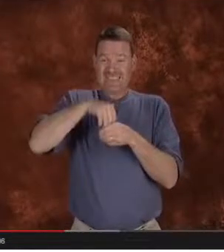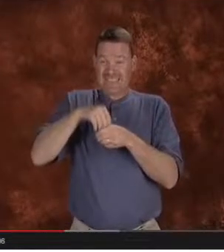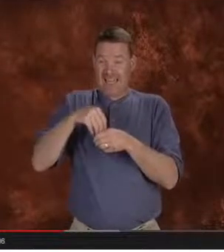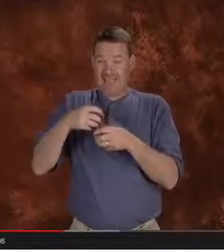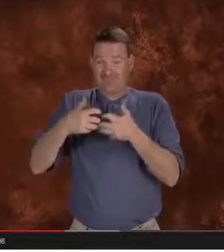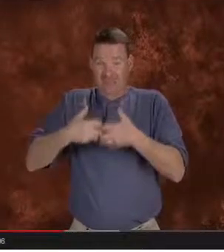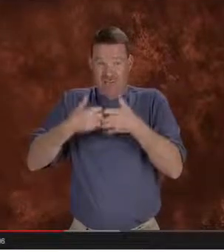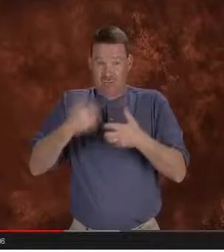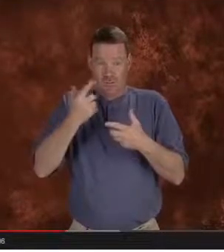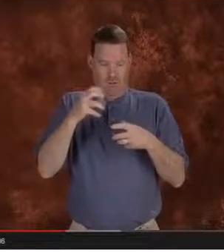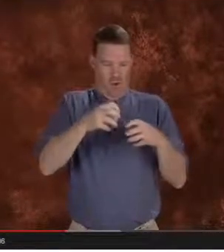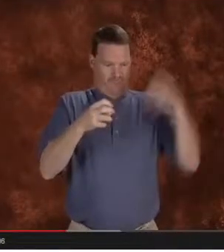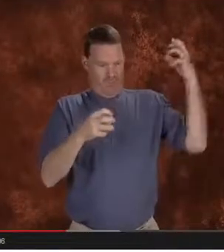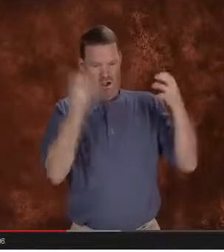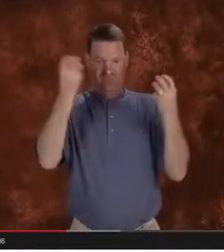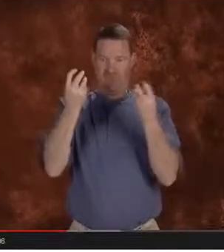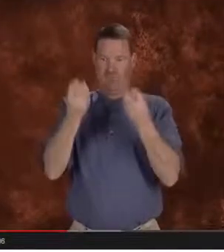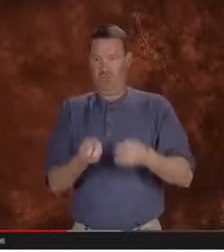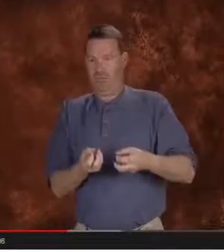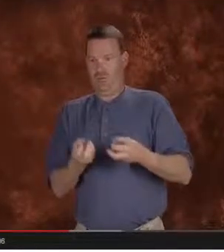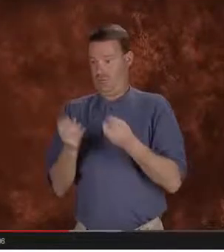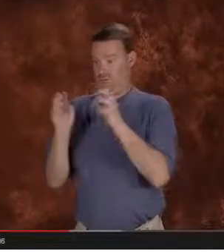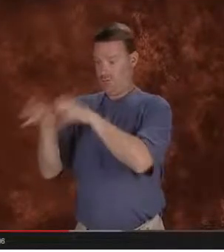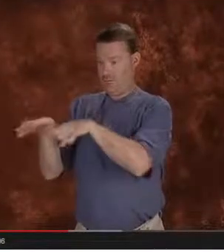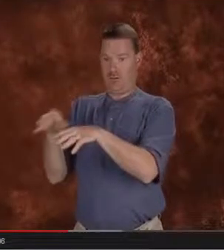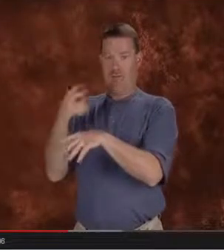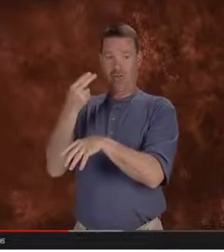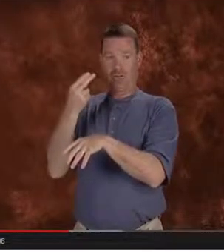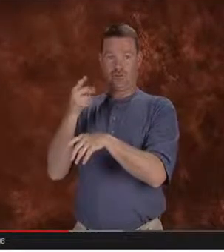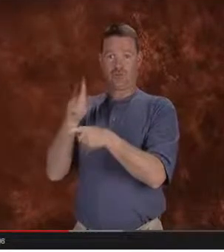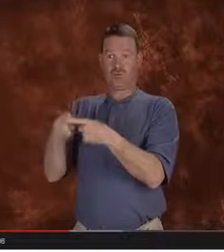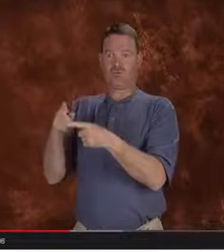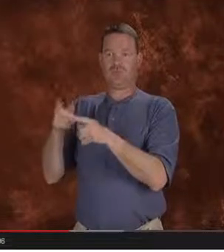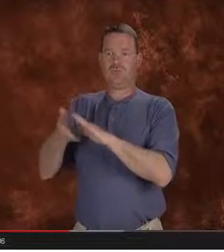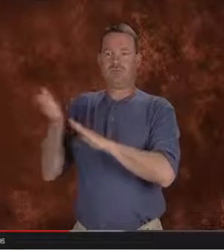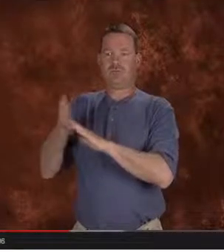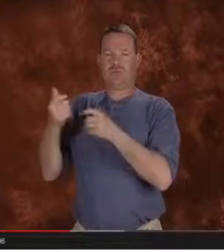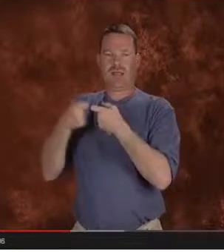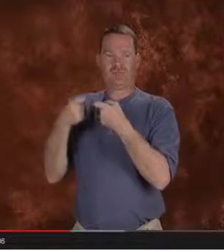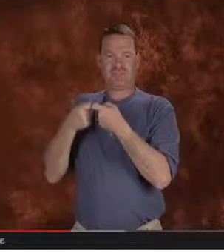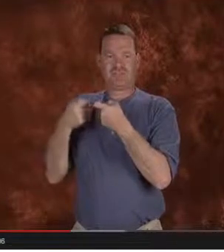And as you know, water is H2O, 2 hydrogen atoms and 1 oxygen atom.